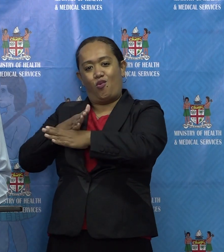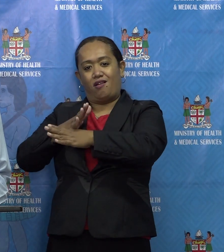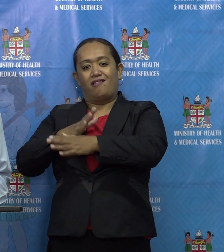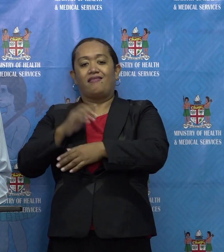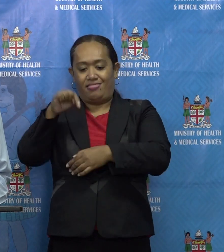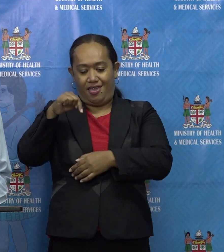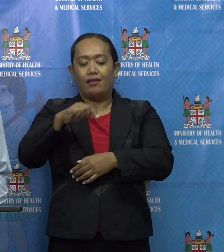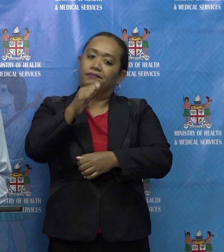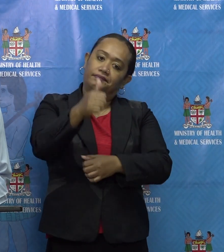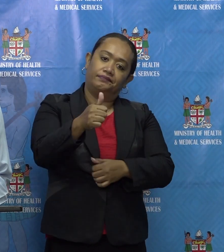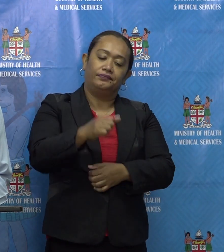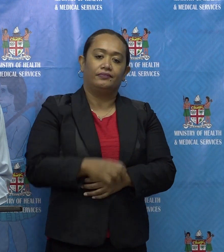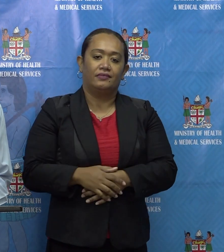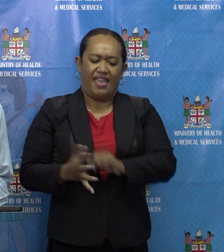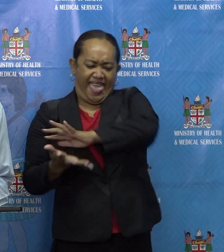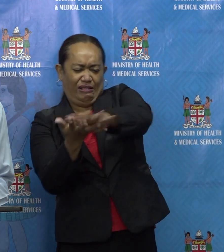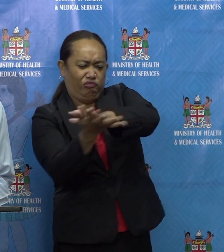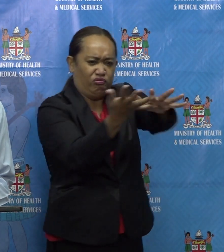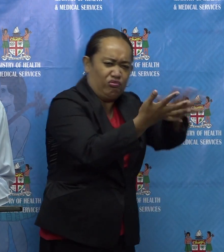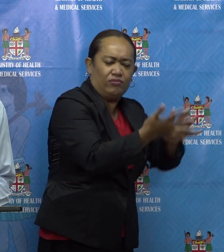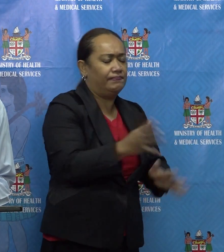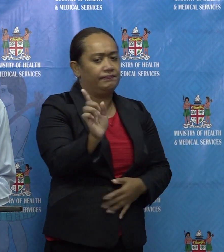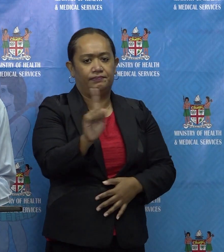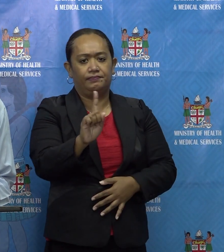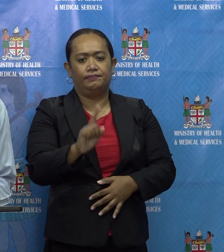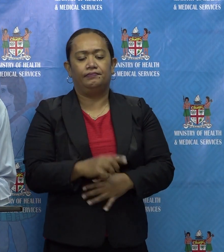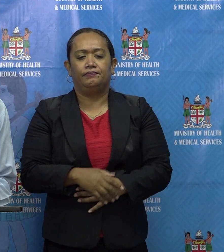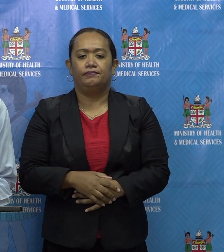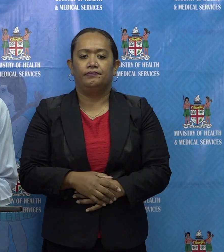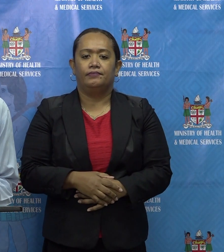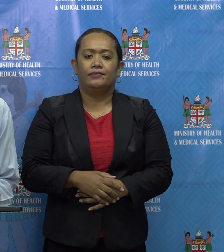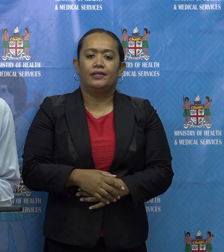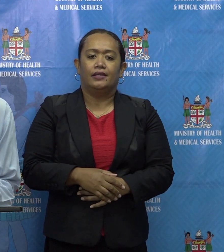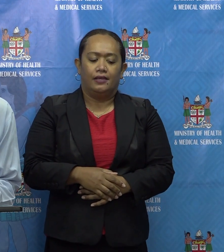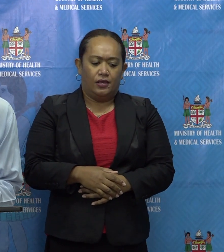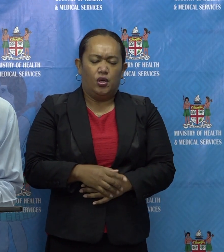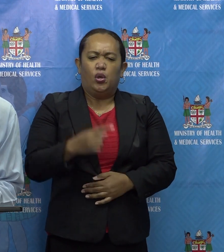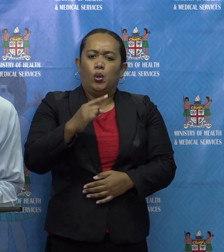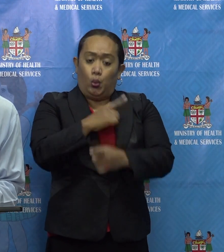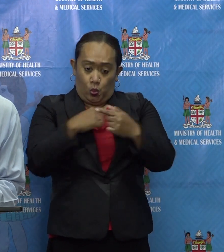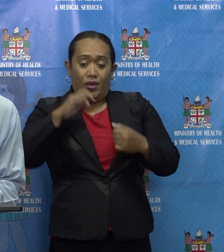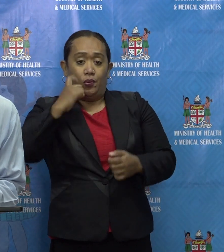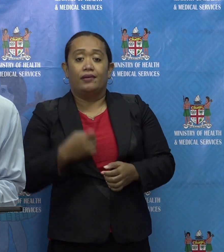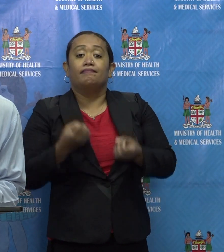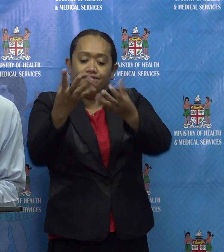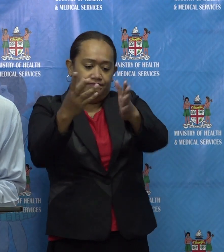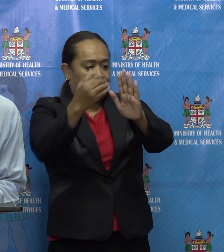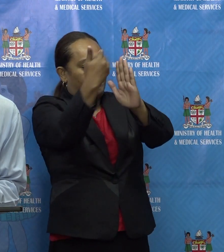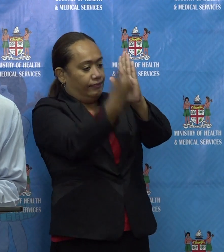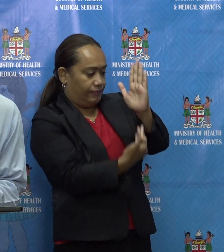group or bubble and not interact directly with other employees. We will be issuing specific guidelines to assist these businesses.